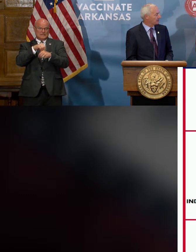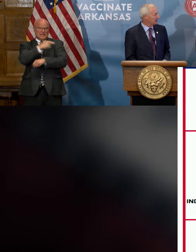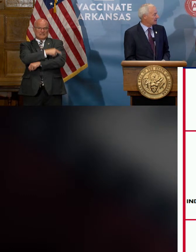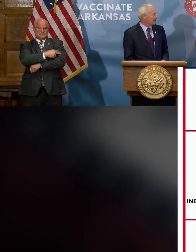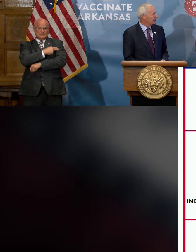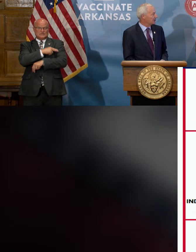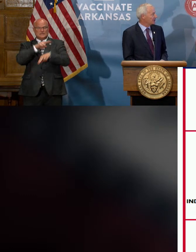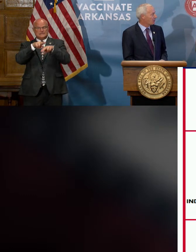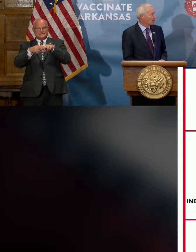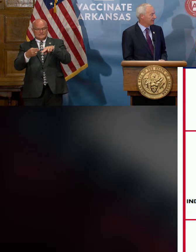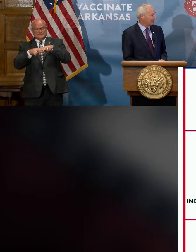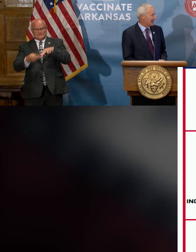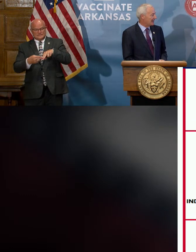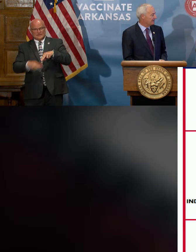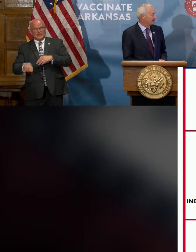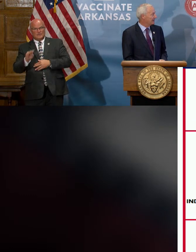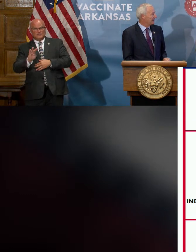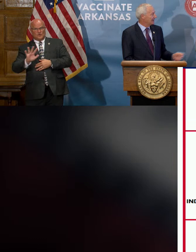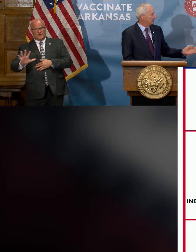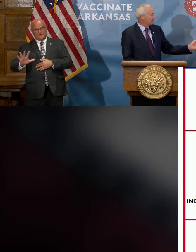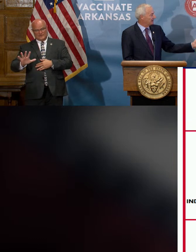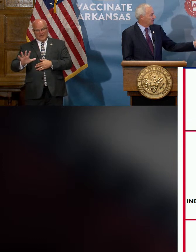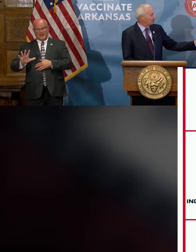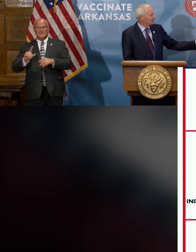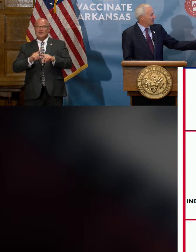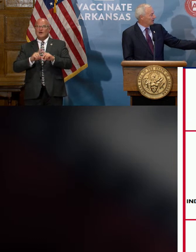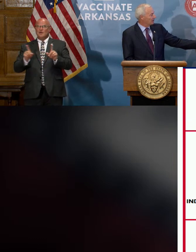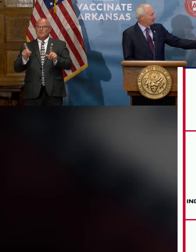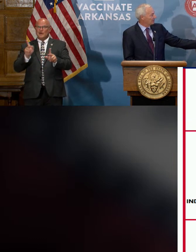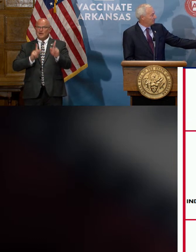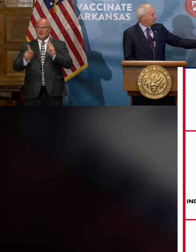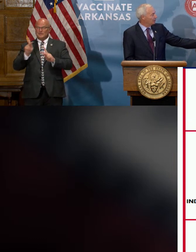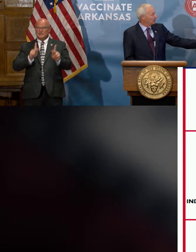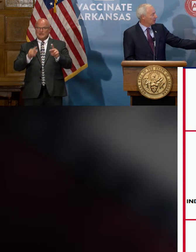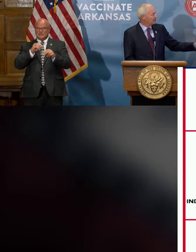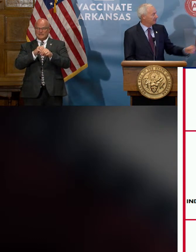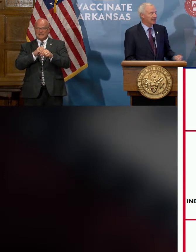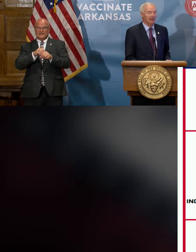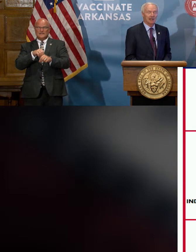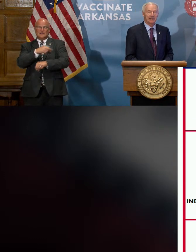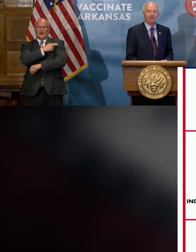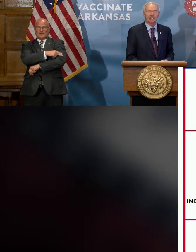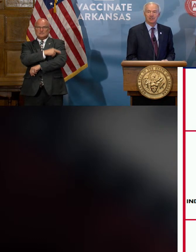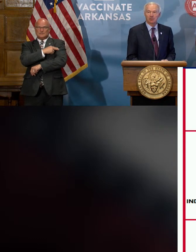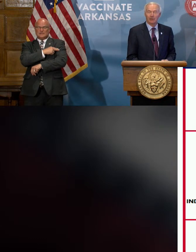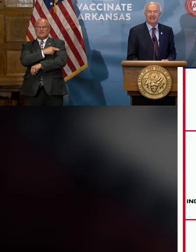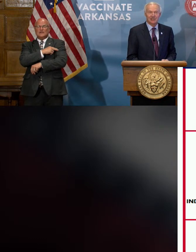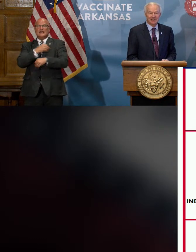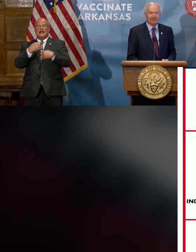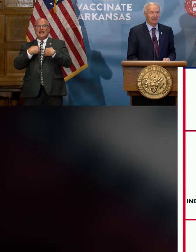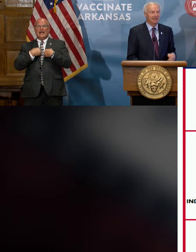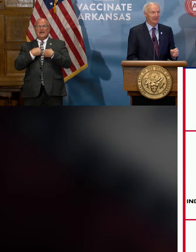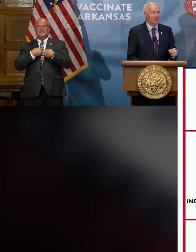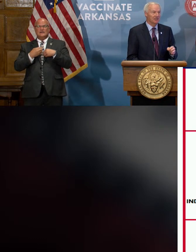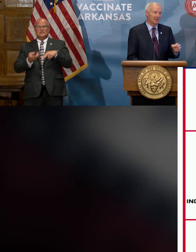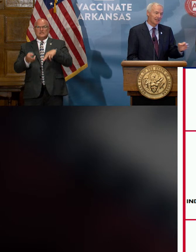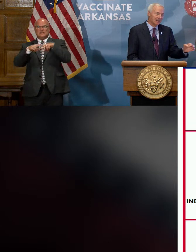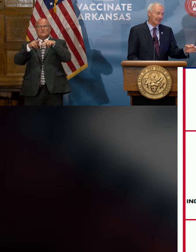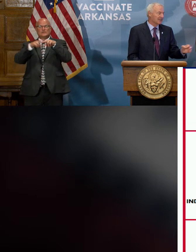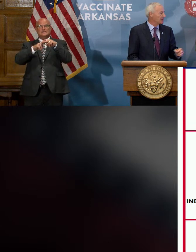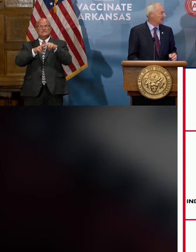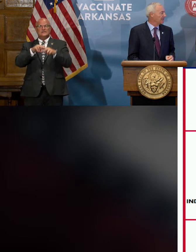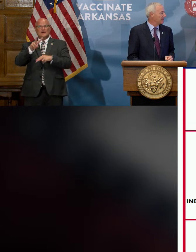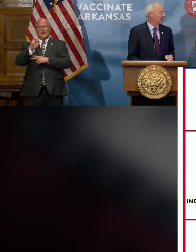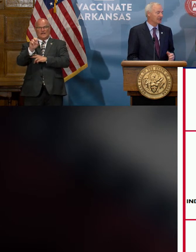in hospitalizations 45, but those that are moved onto the ventilator is 27, and this is